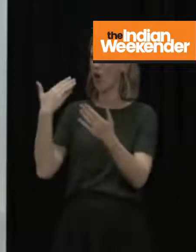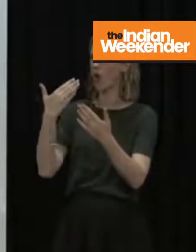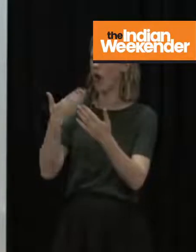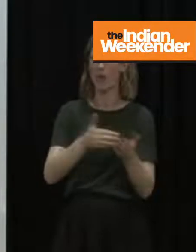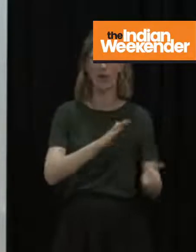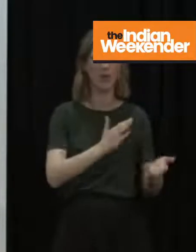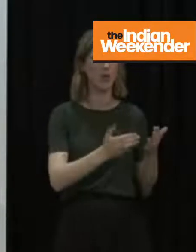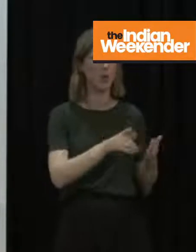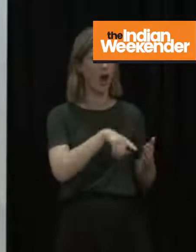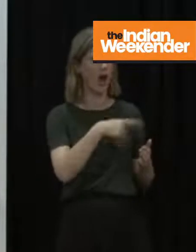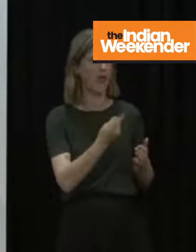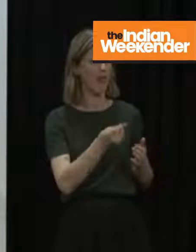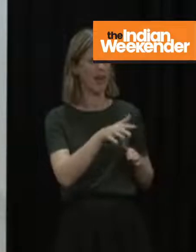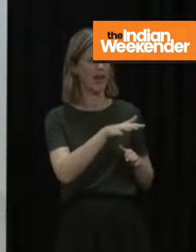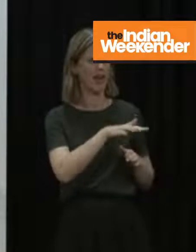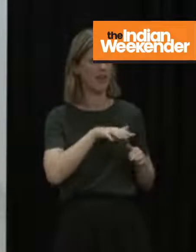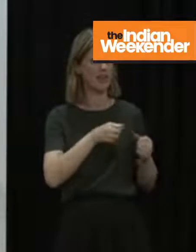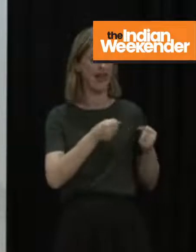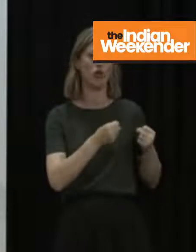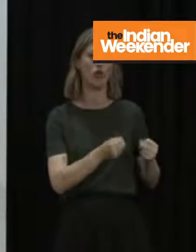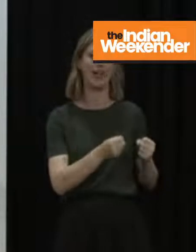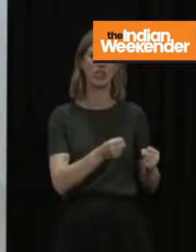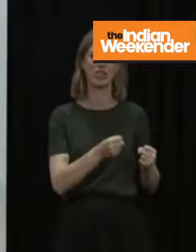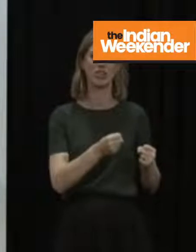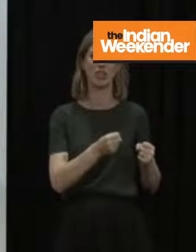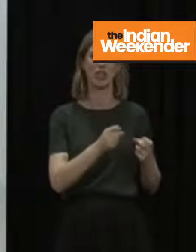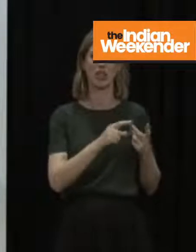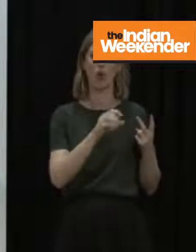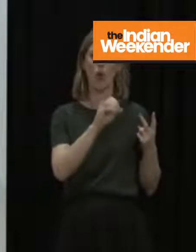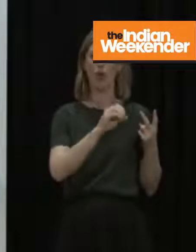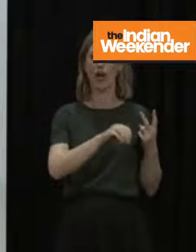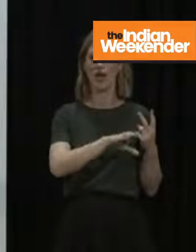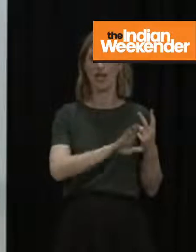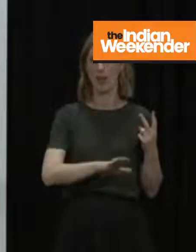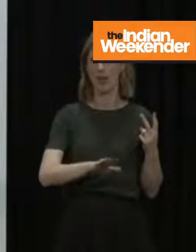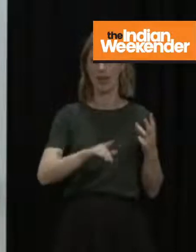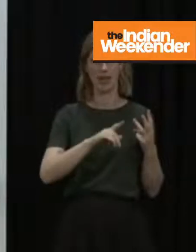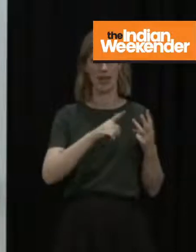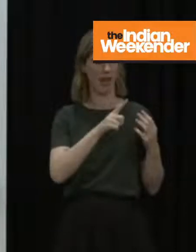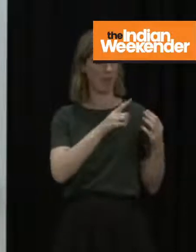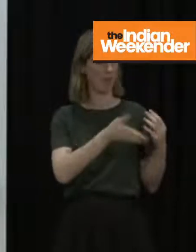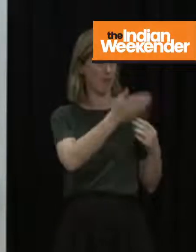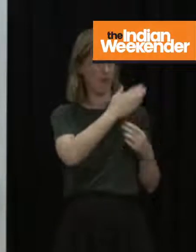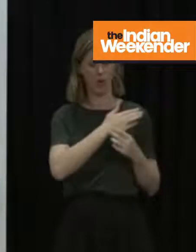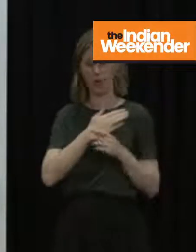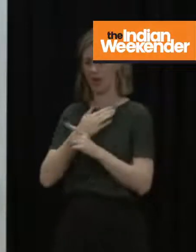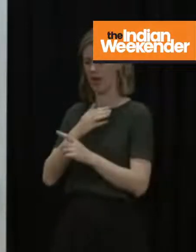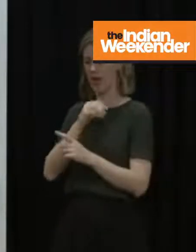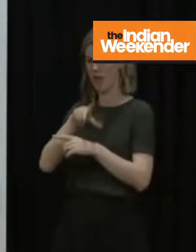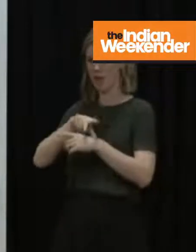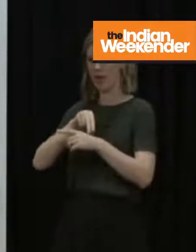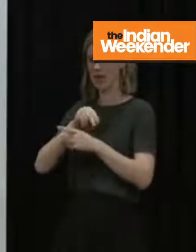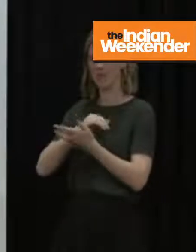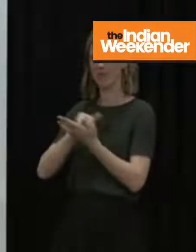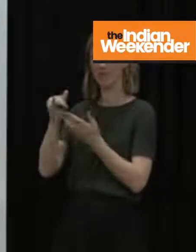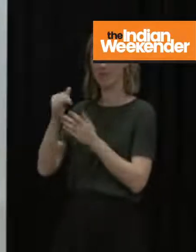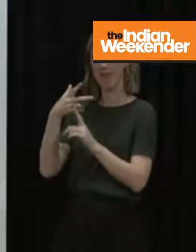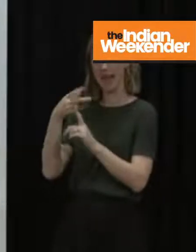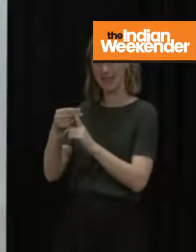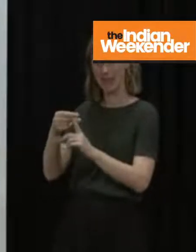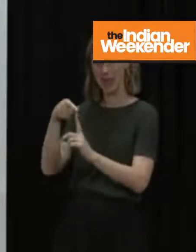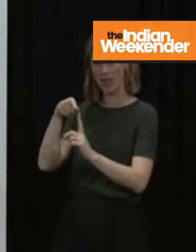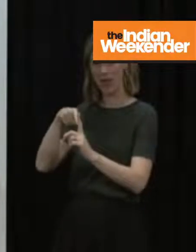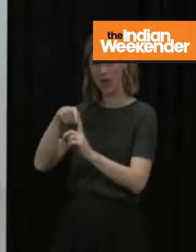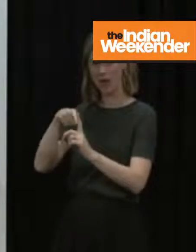other government departments such as corrections and Oranga Tamariki? And will unvaccinated police officers be allowed